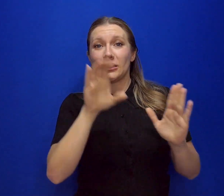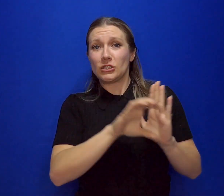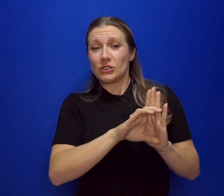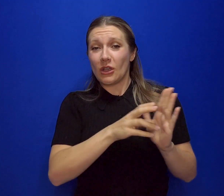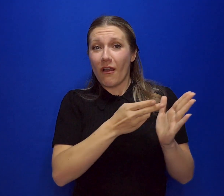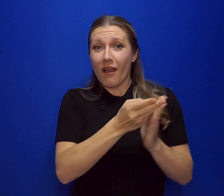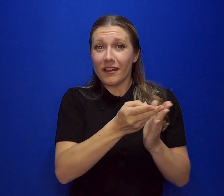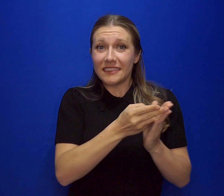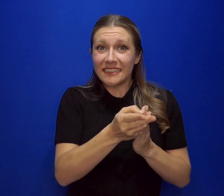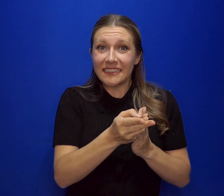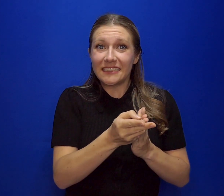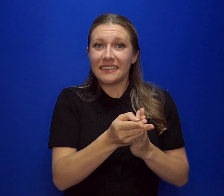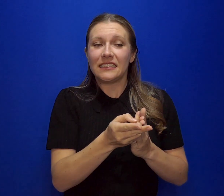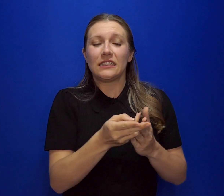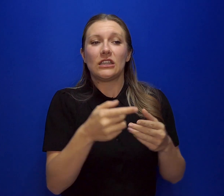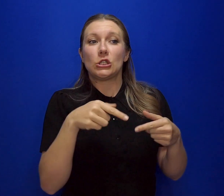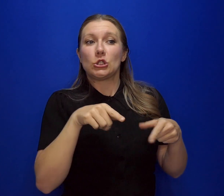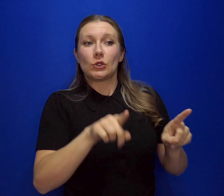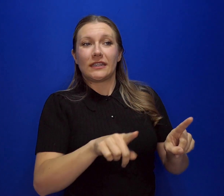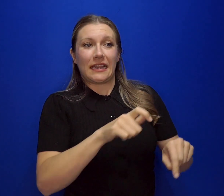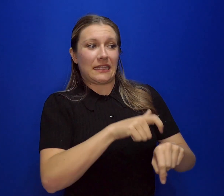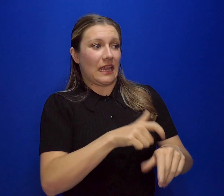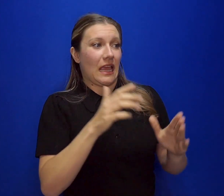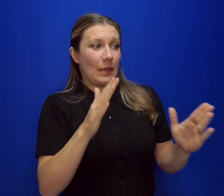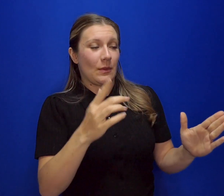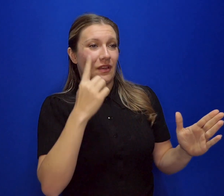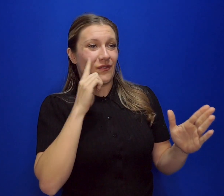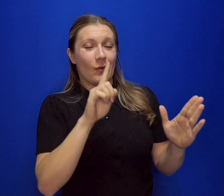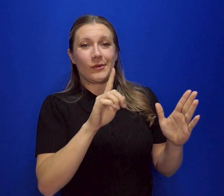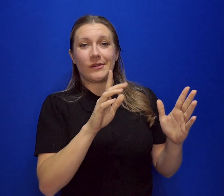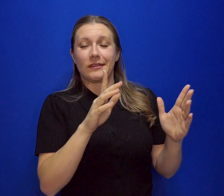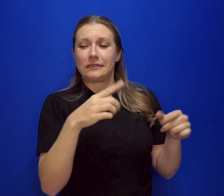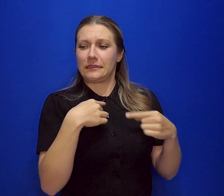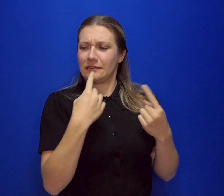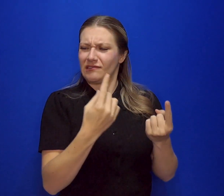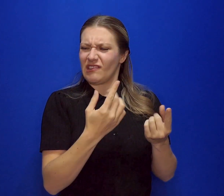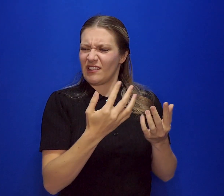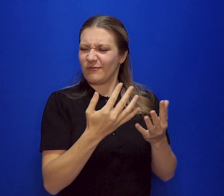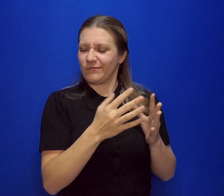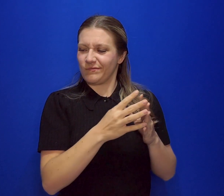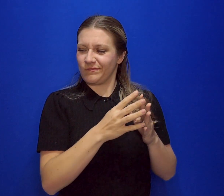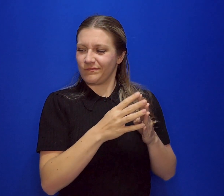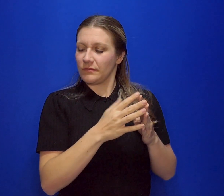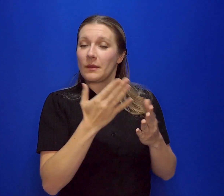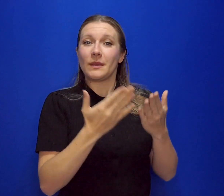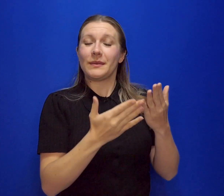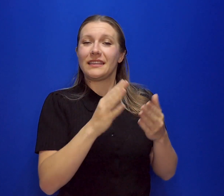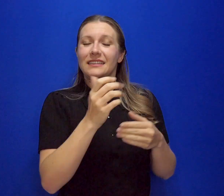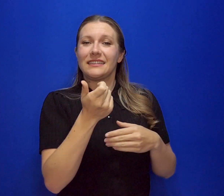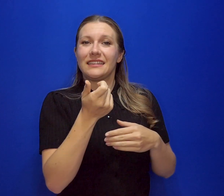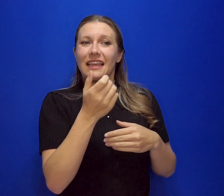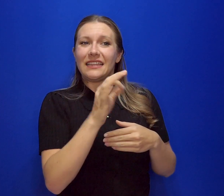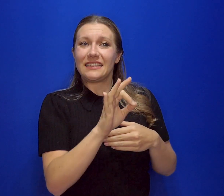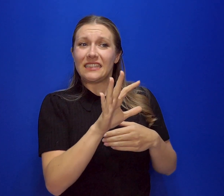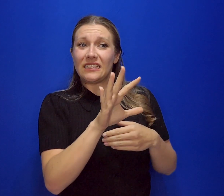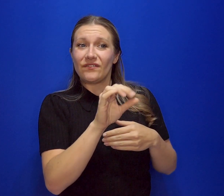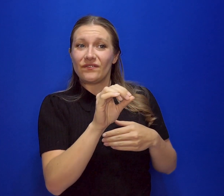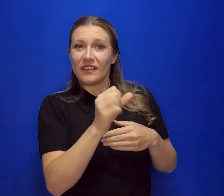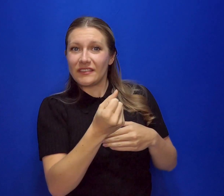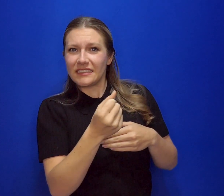mean, honestly, in the ages of development since I would say maybe the 1950s